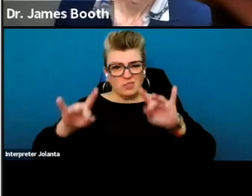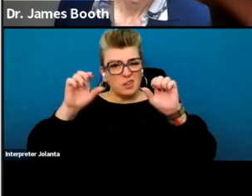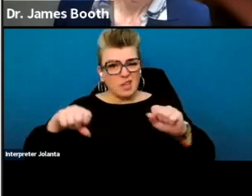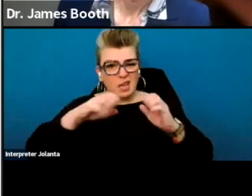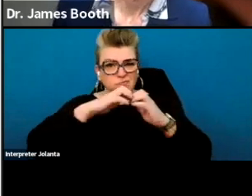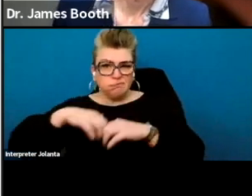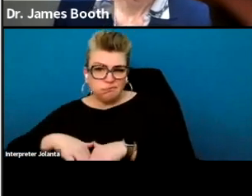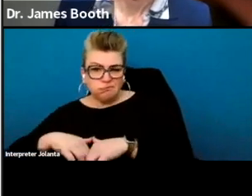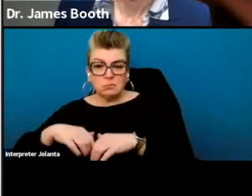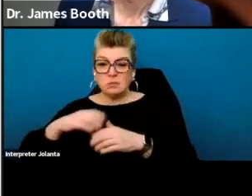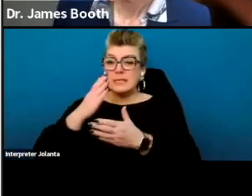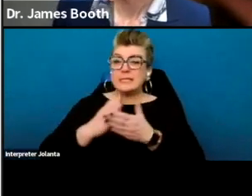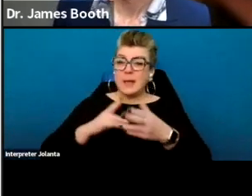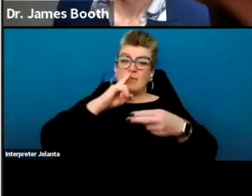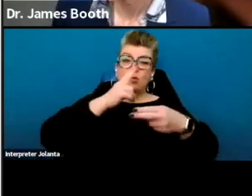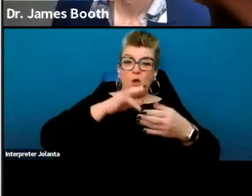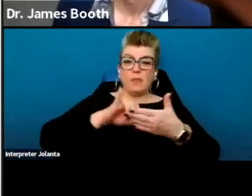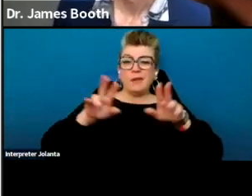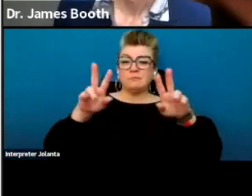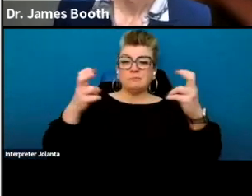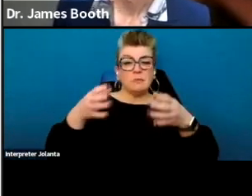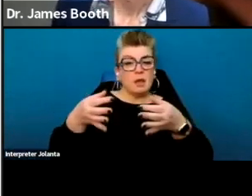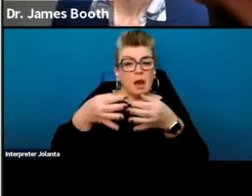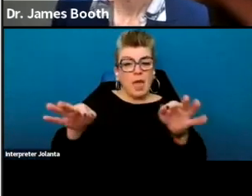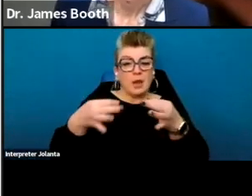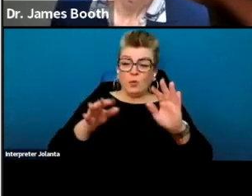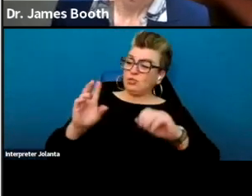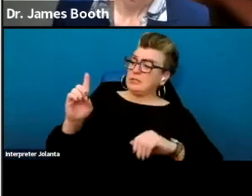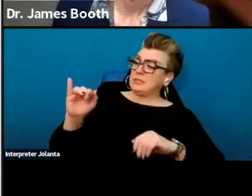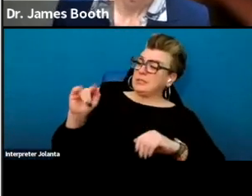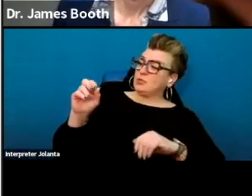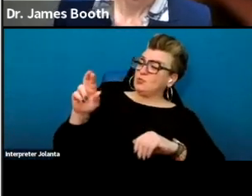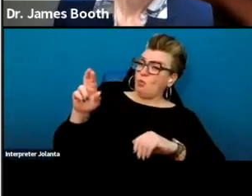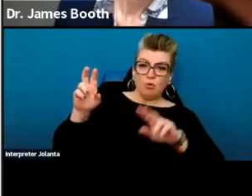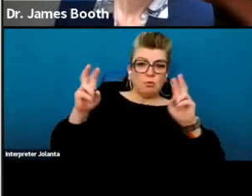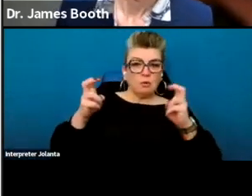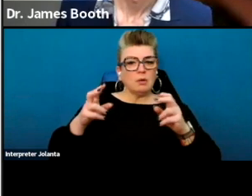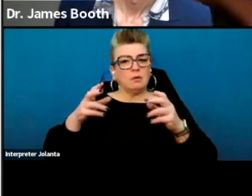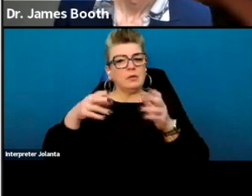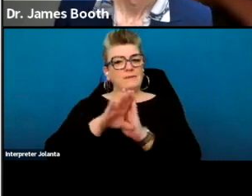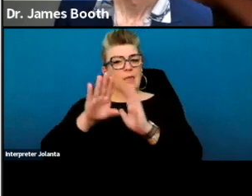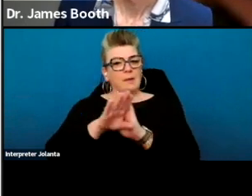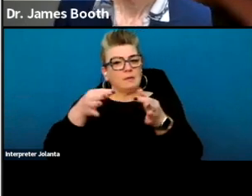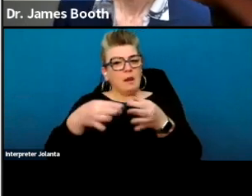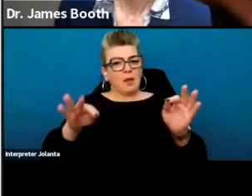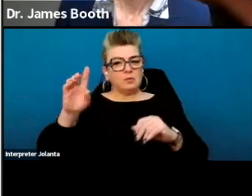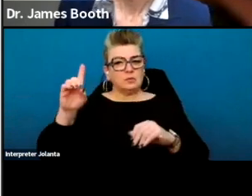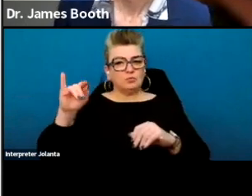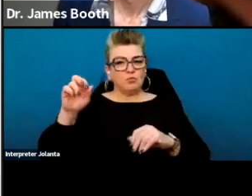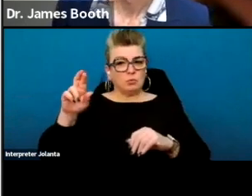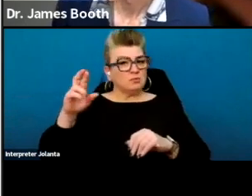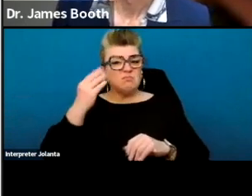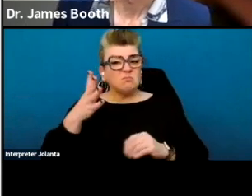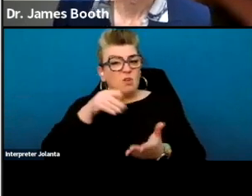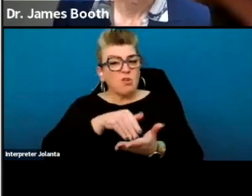called this developmental language disorder, and it's actually a very common